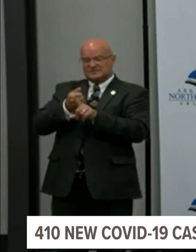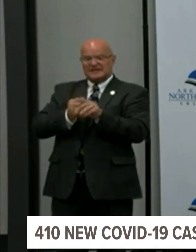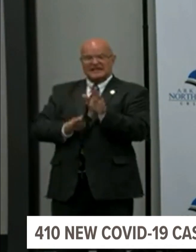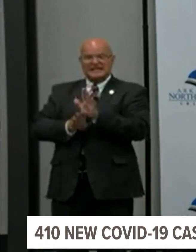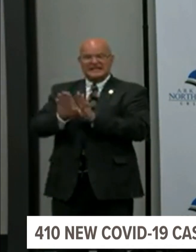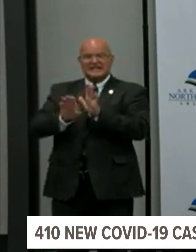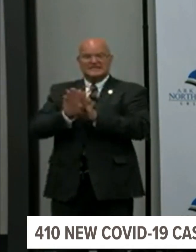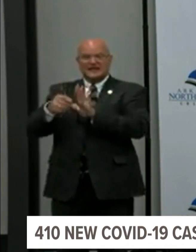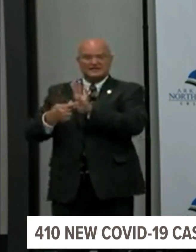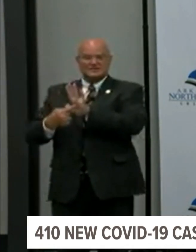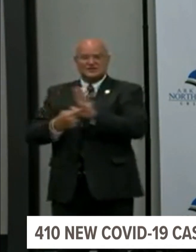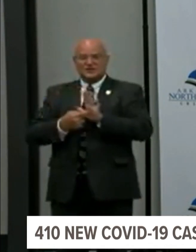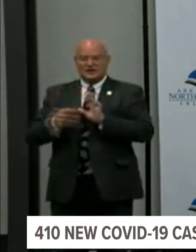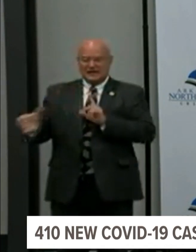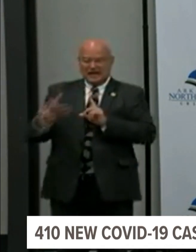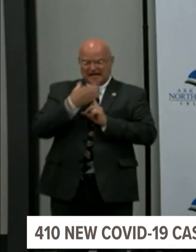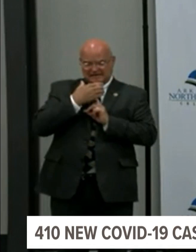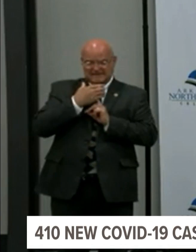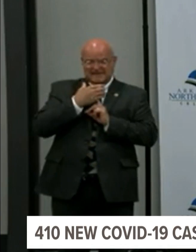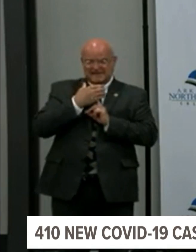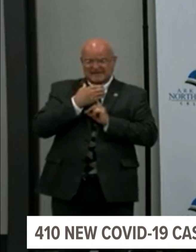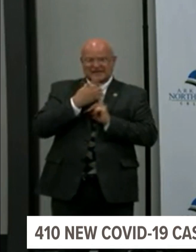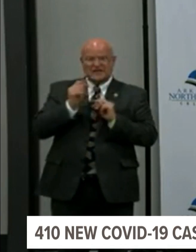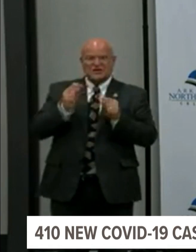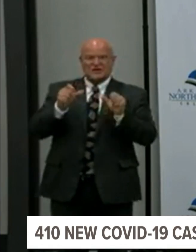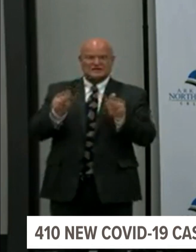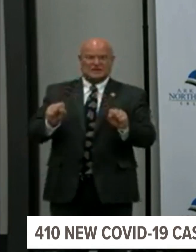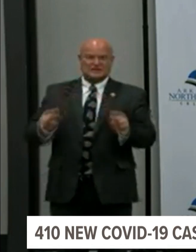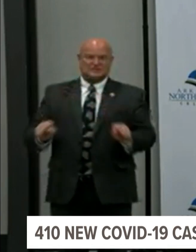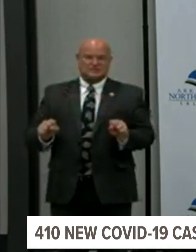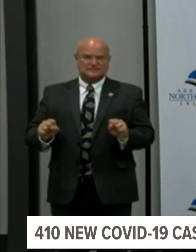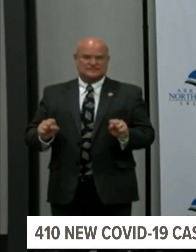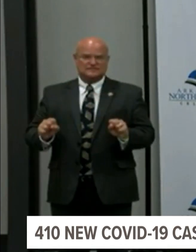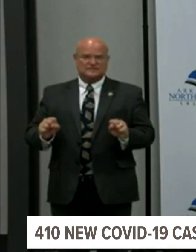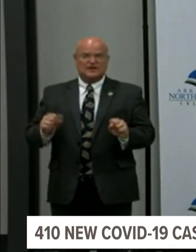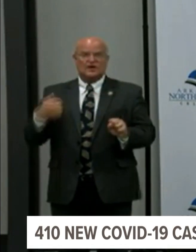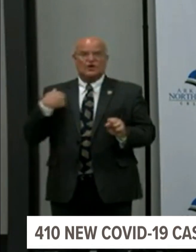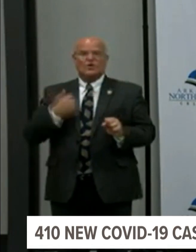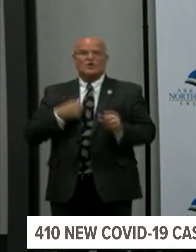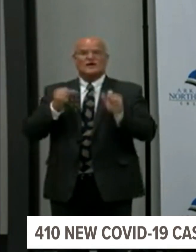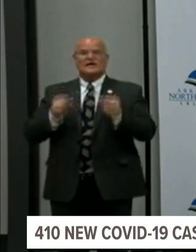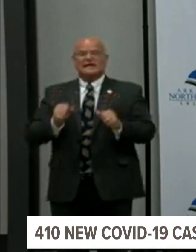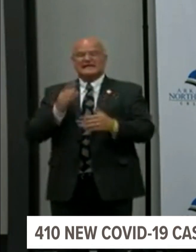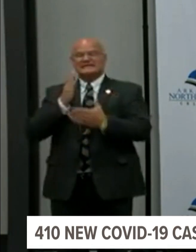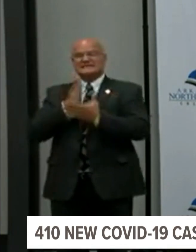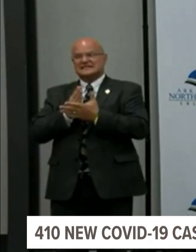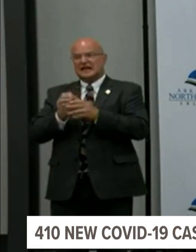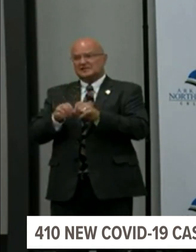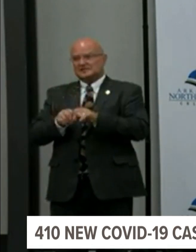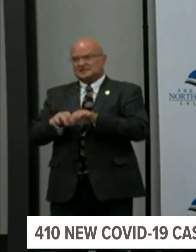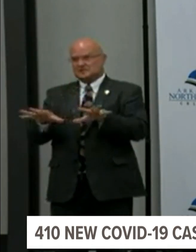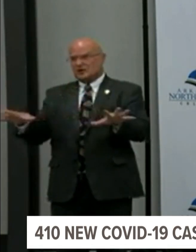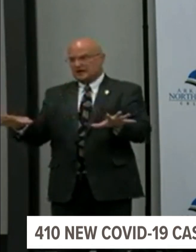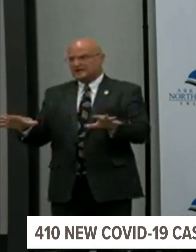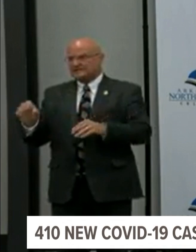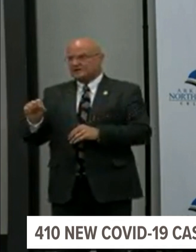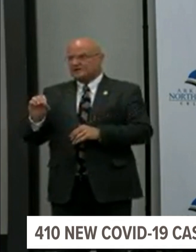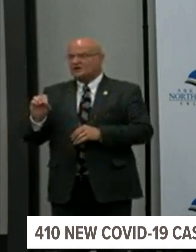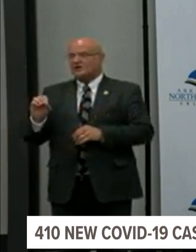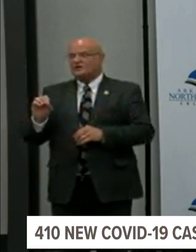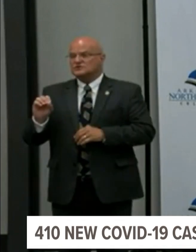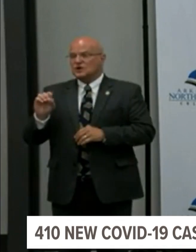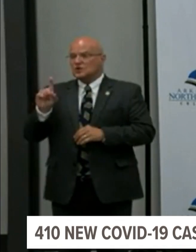develop symptoms get isolated as quickly as possible so that we can stop the spread. So